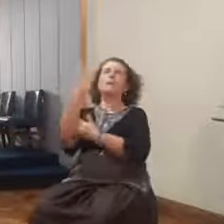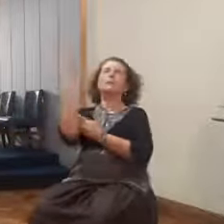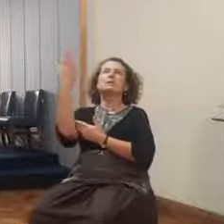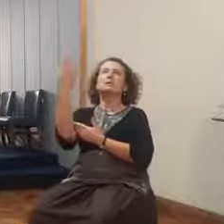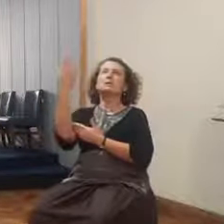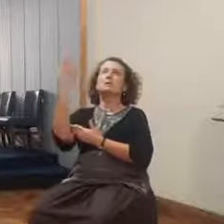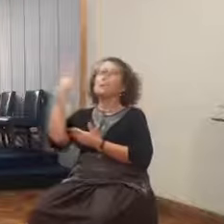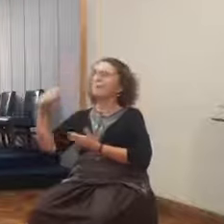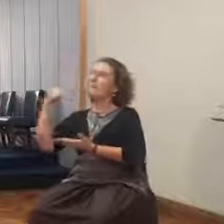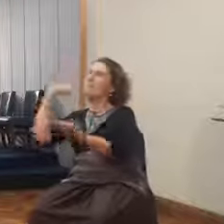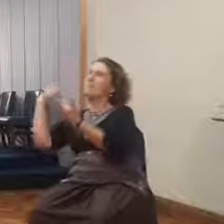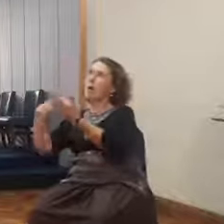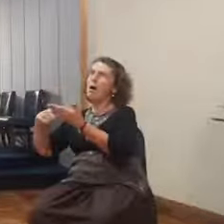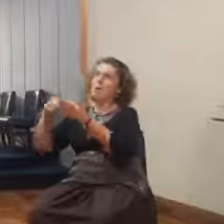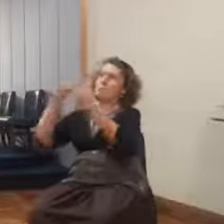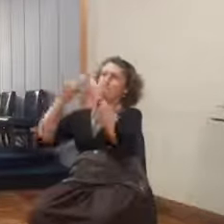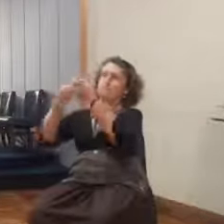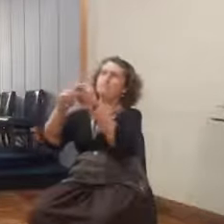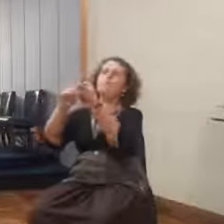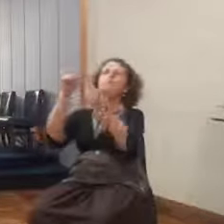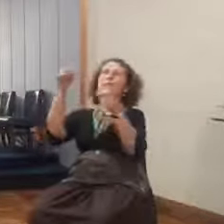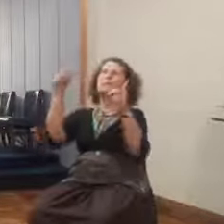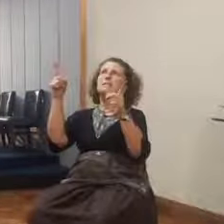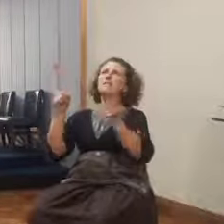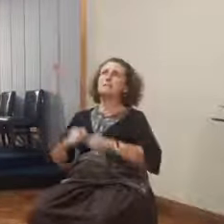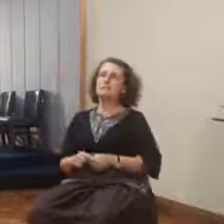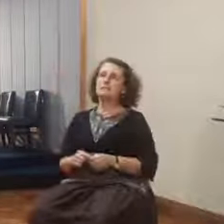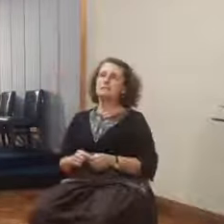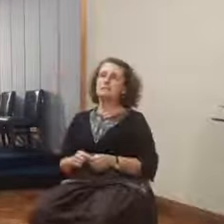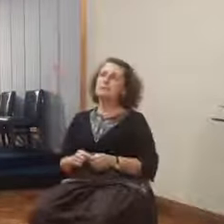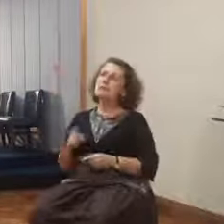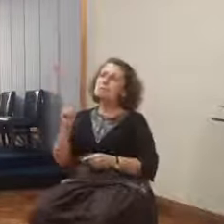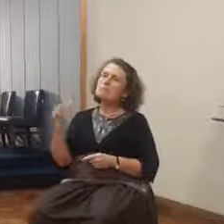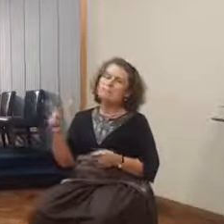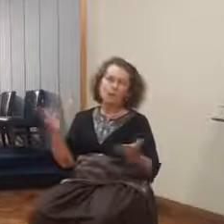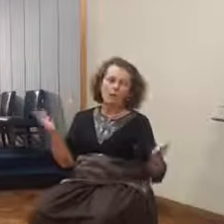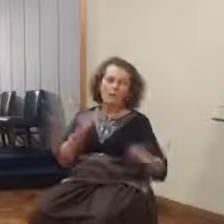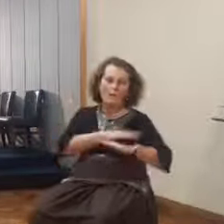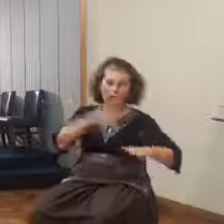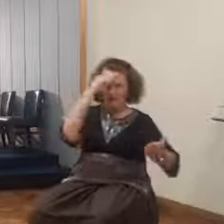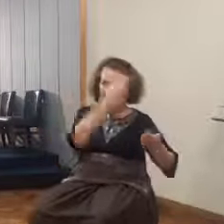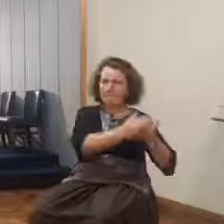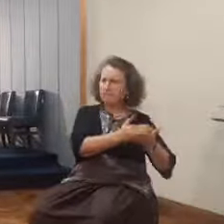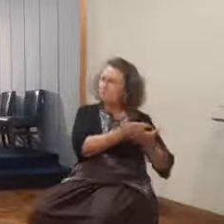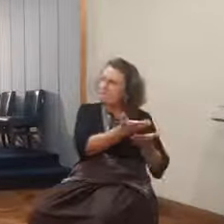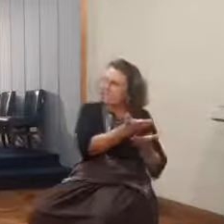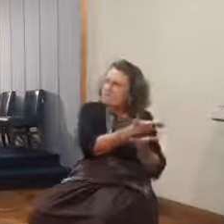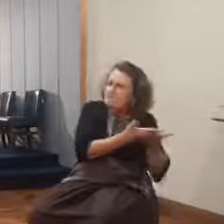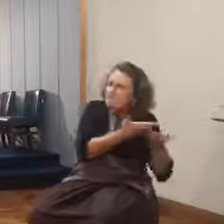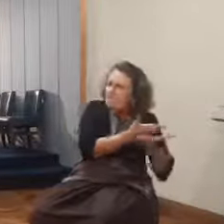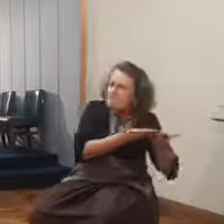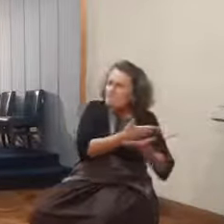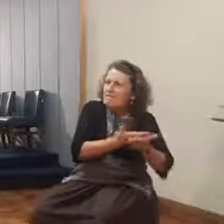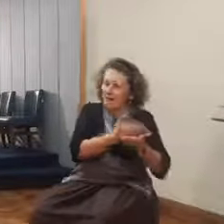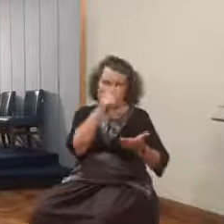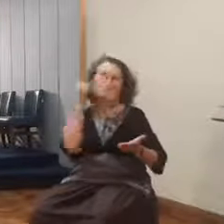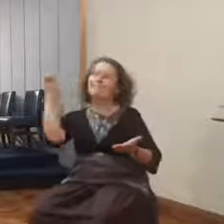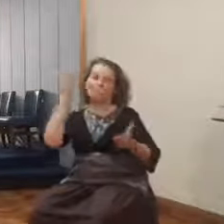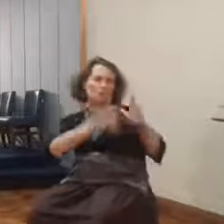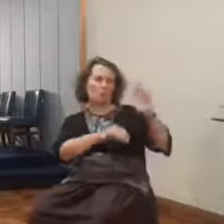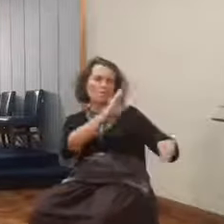it stood fast. The Lord bringeth the counsel of the heathen to naught. He maketh the devices of the people of